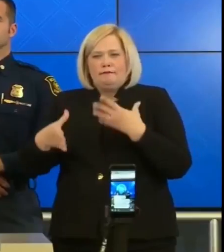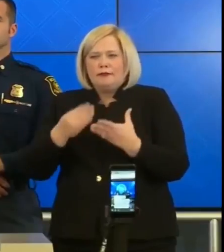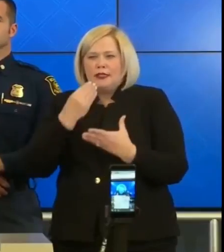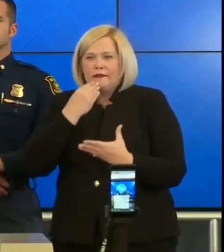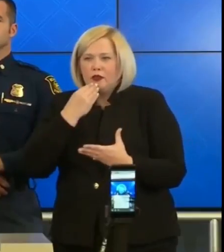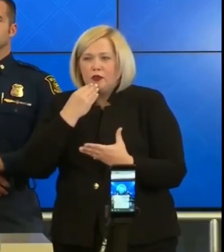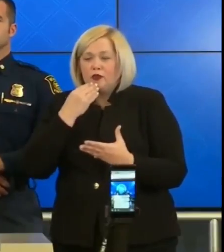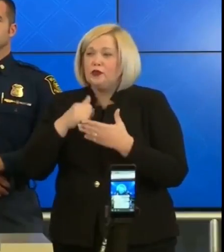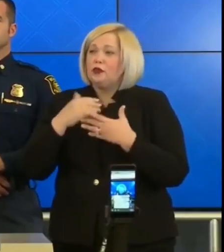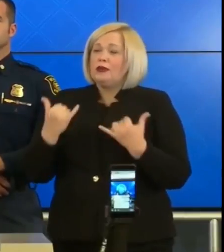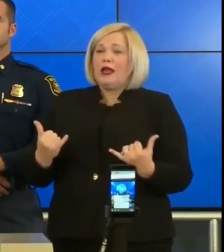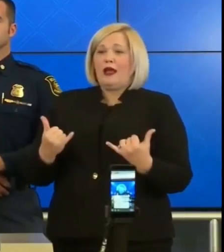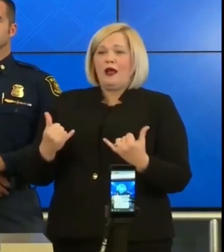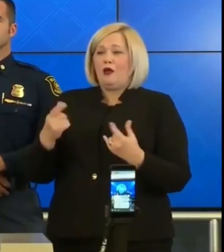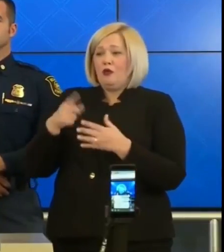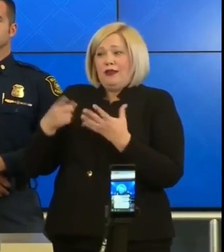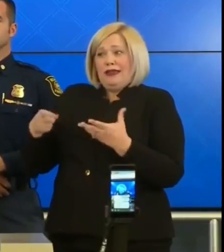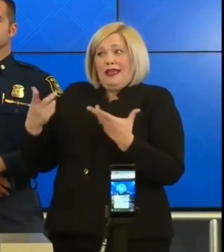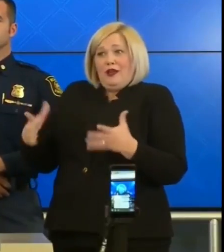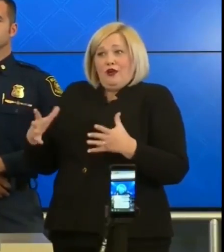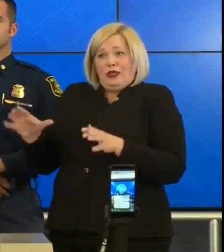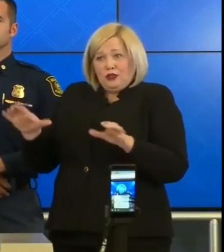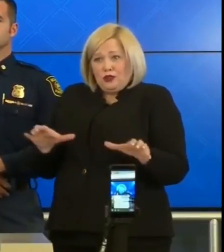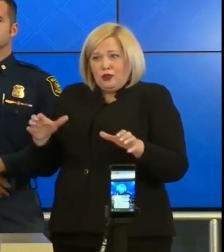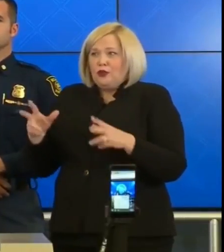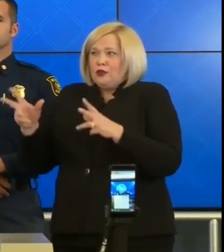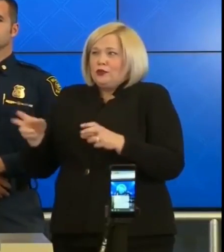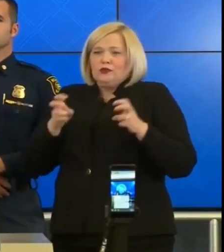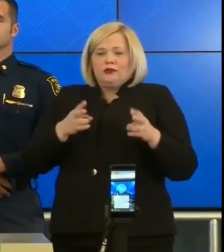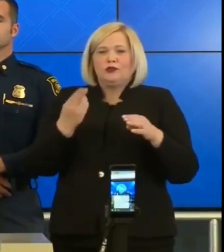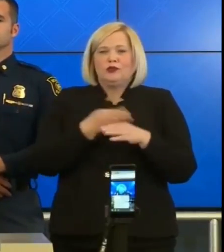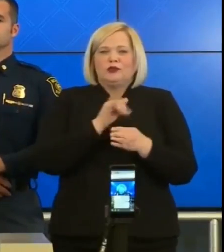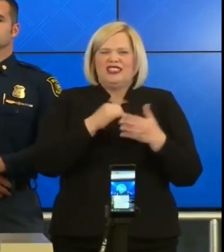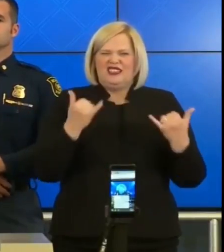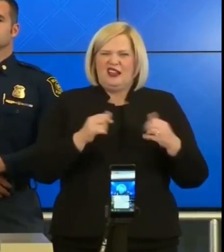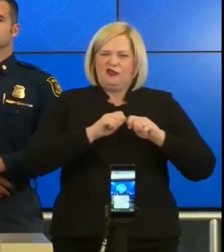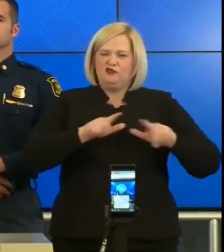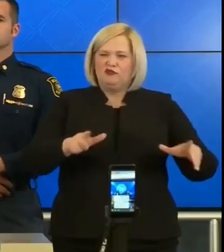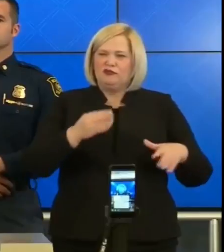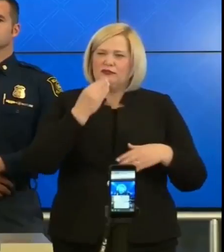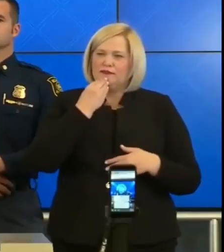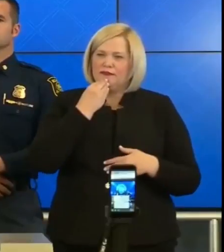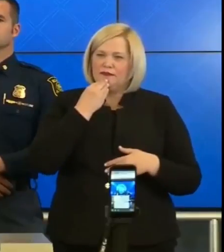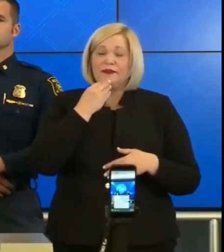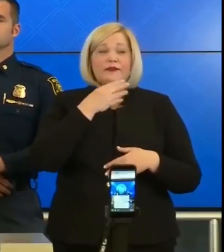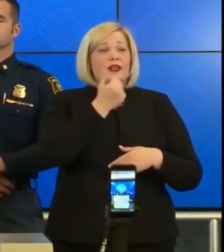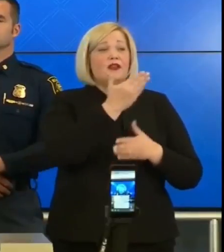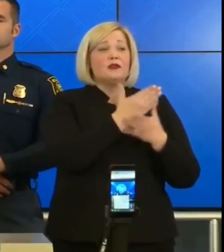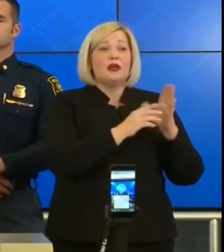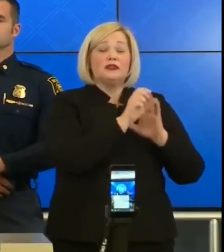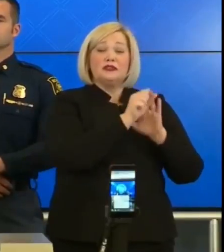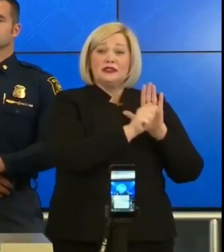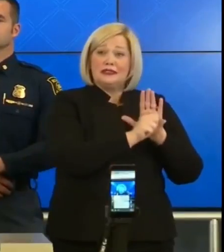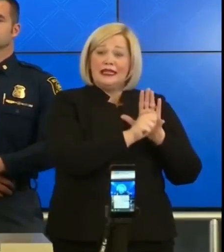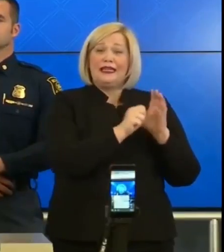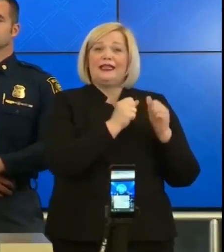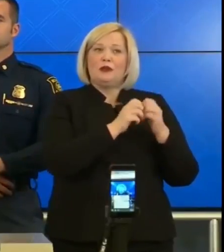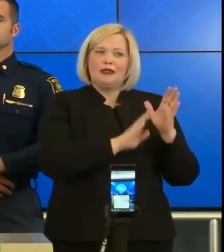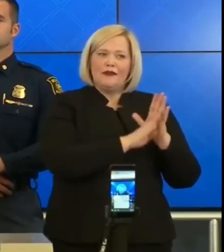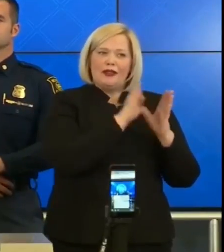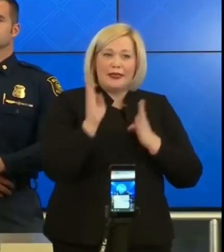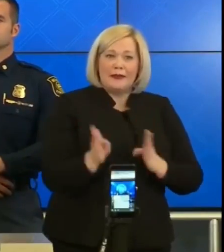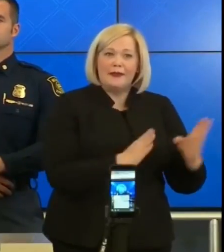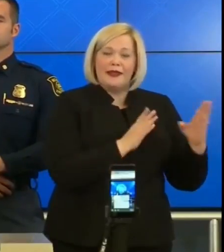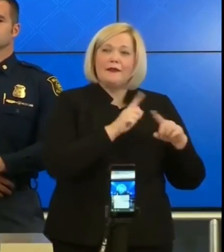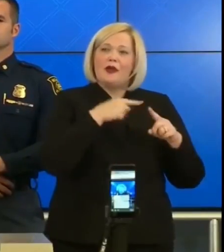just employing a practice that they've been able to really, I think, do very well. In other parts of the state, we're creating it, but we're